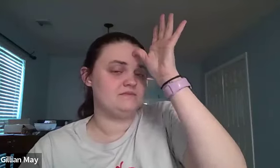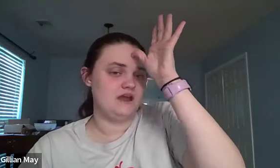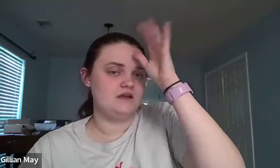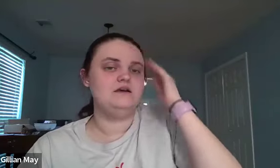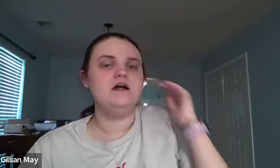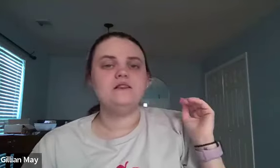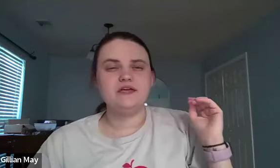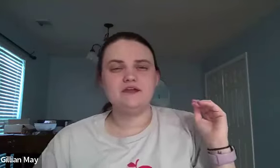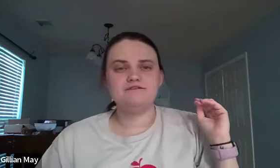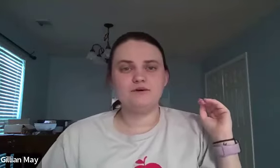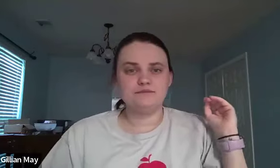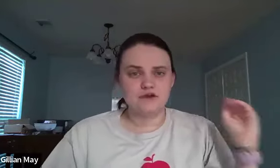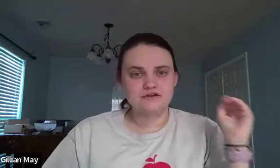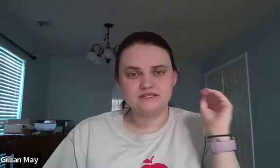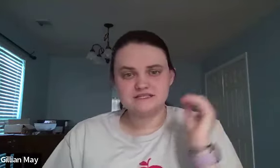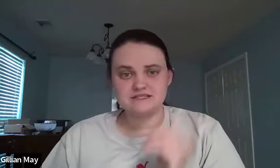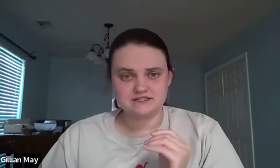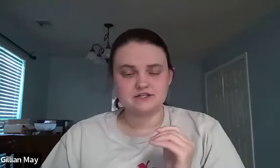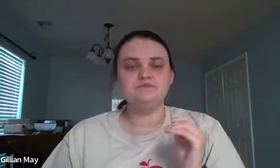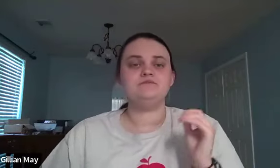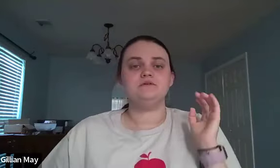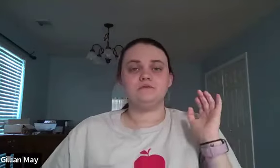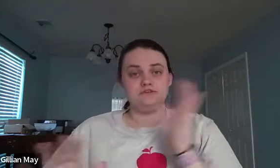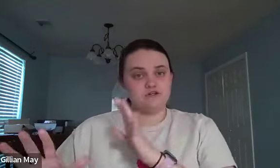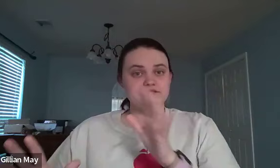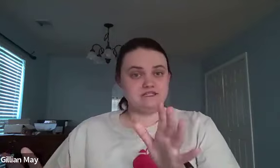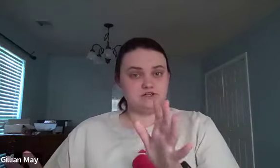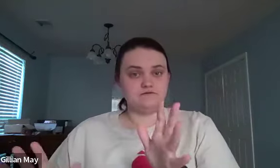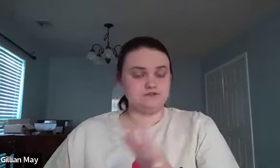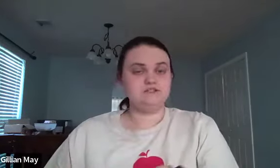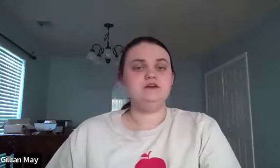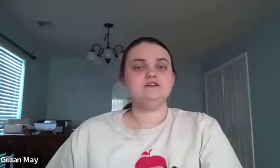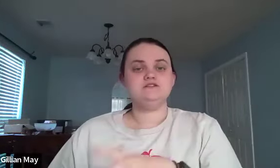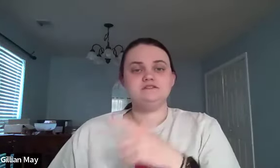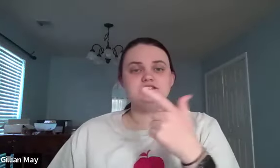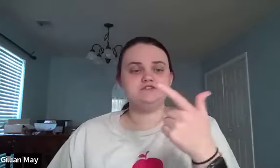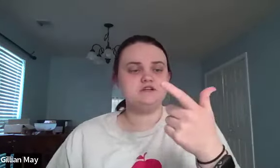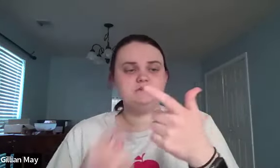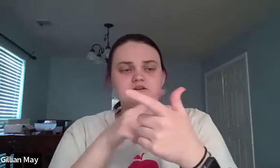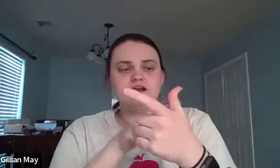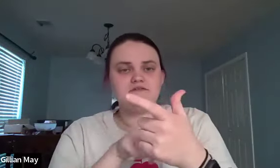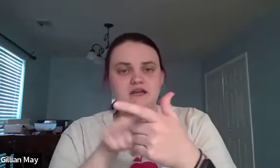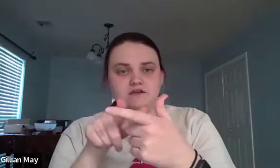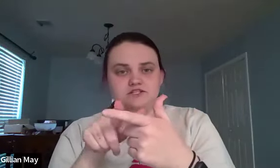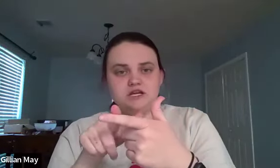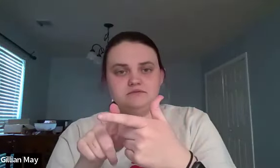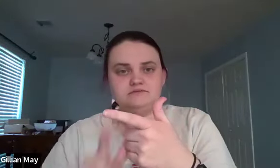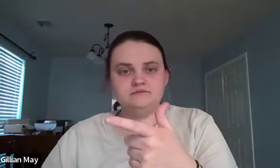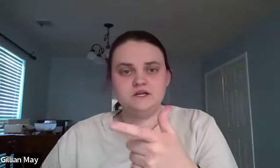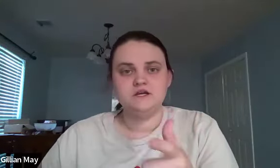Okay. Then for brother and sister, we're gonna start with sister first. So sister's gonna be, you're gonna have that L shape. You're